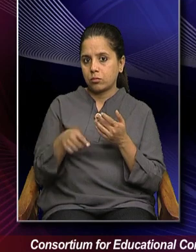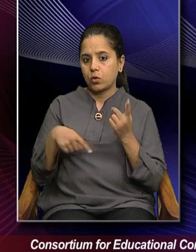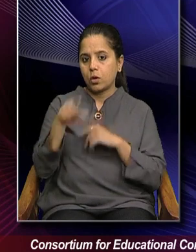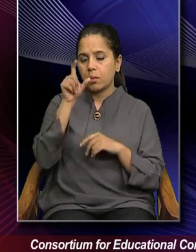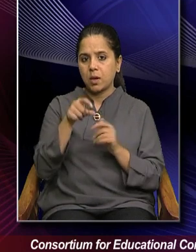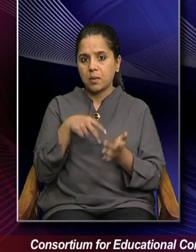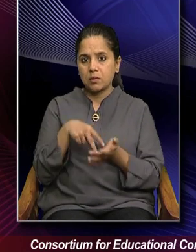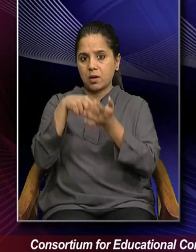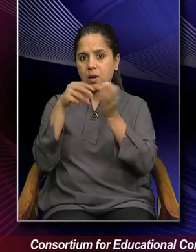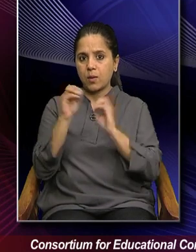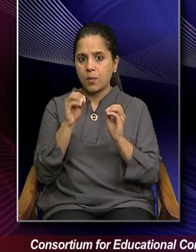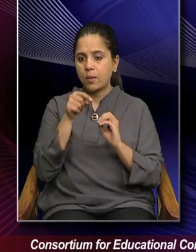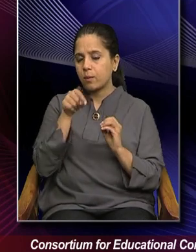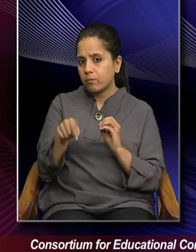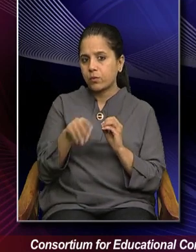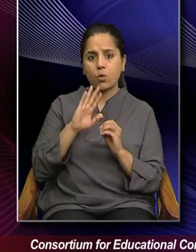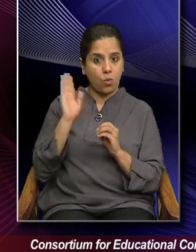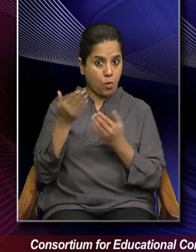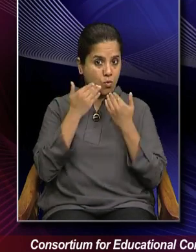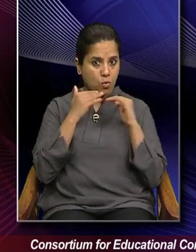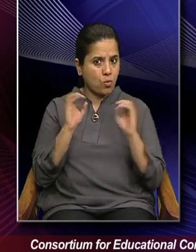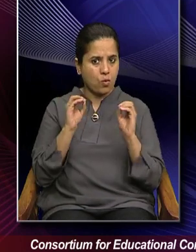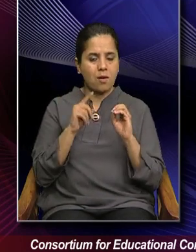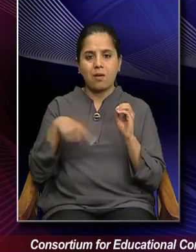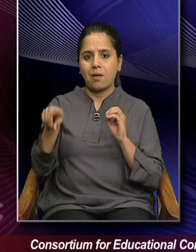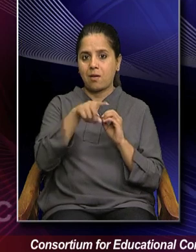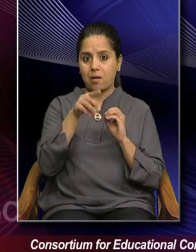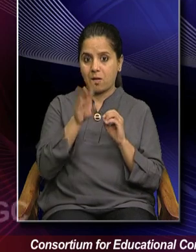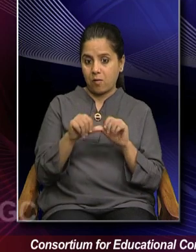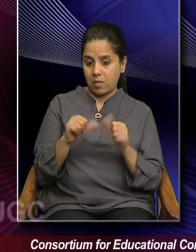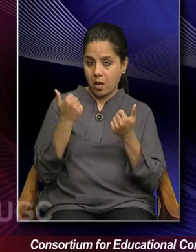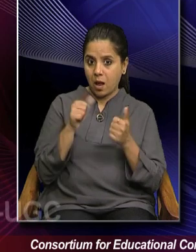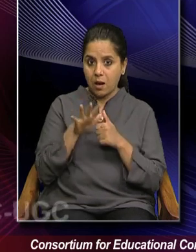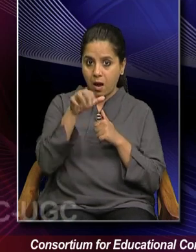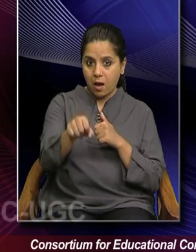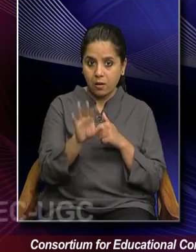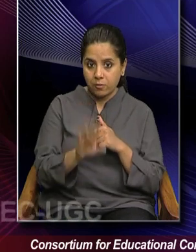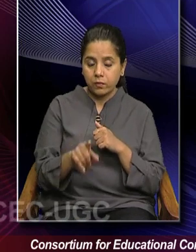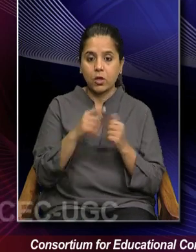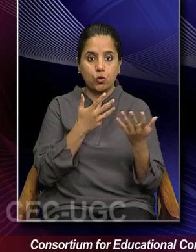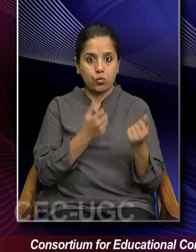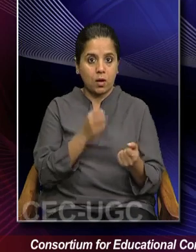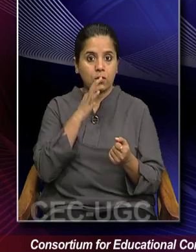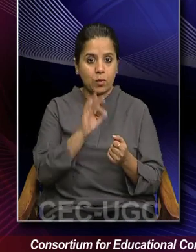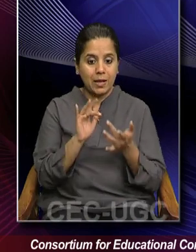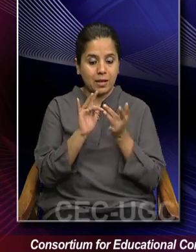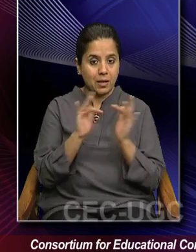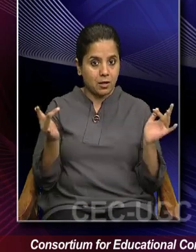underprivileged students. Not all the students have the access to the reliable